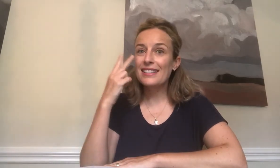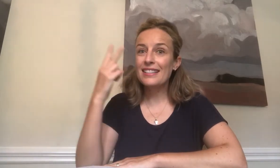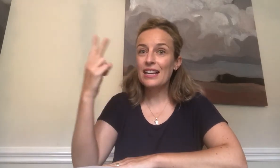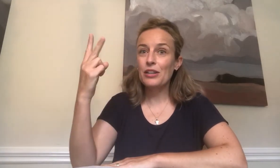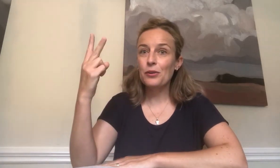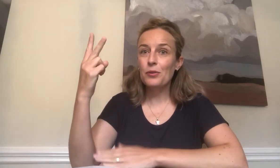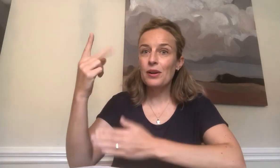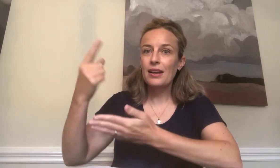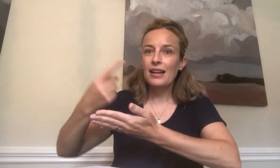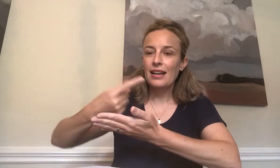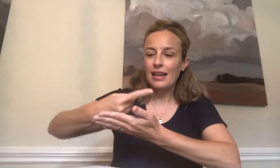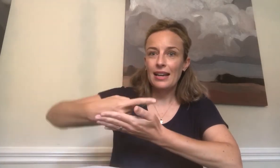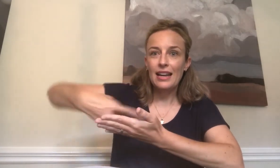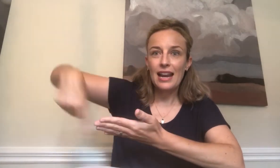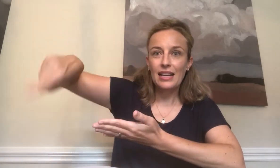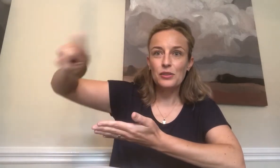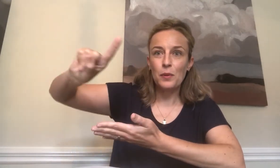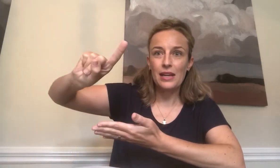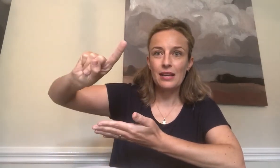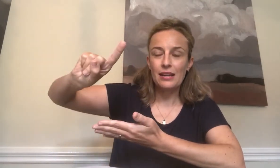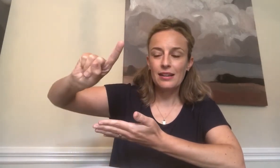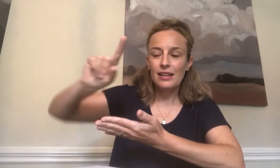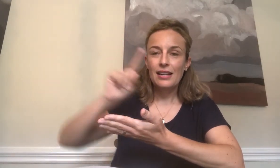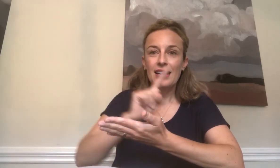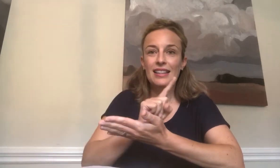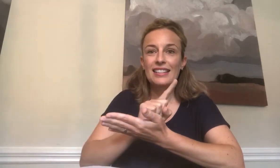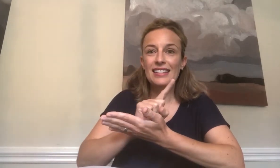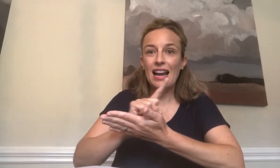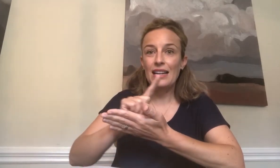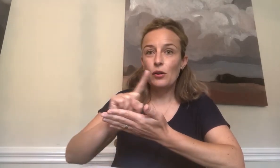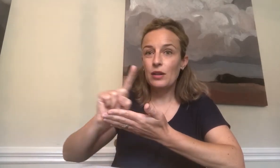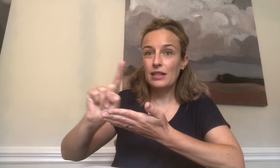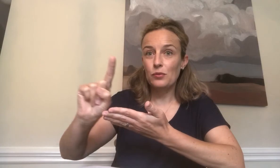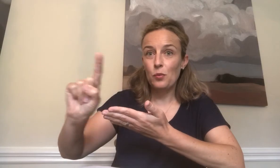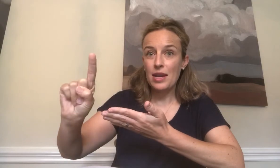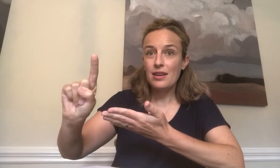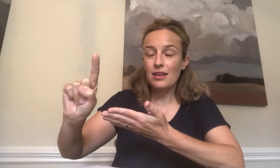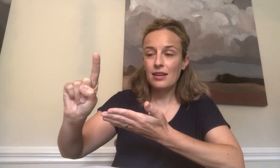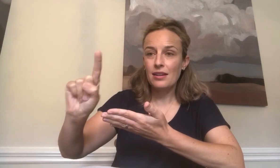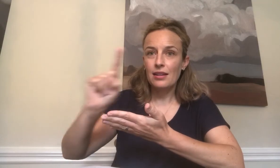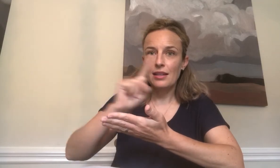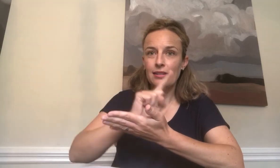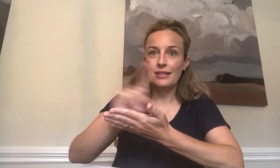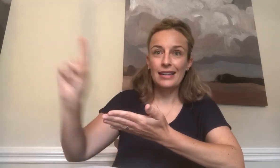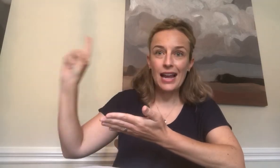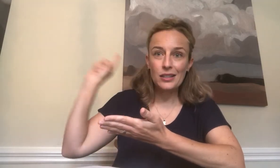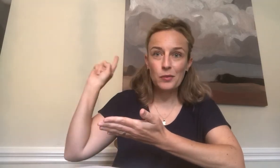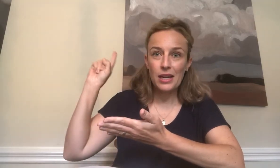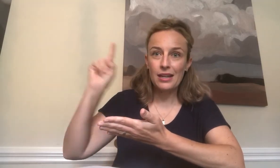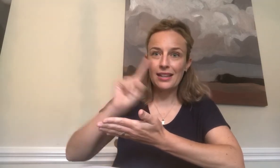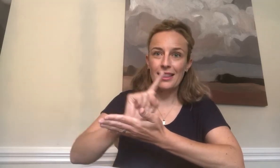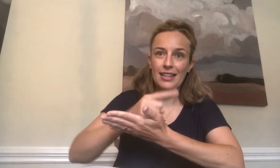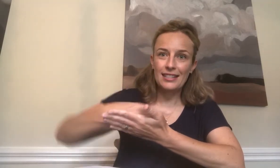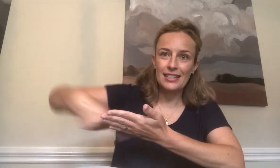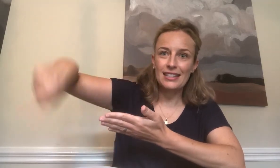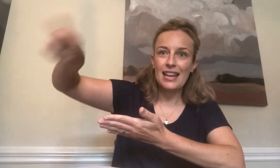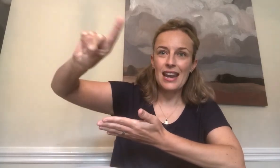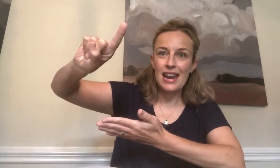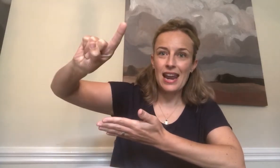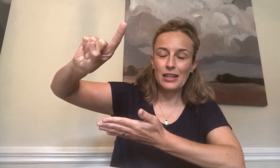see you next week. This sign is week, this is last week, this is next